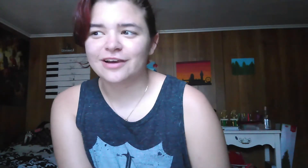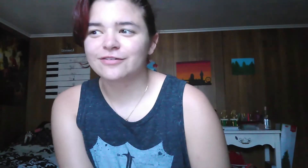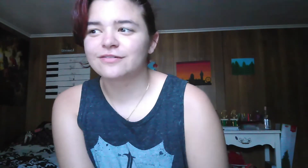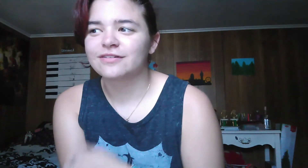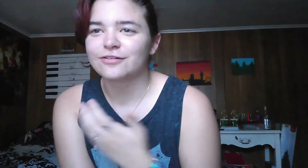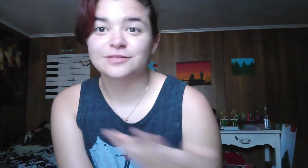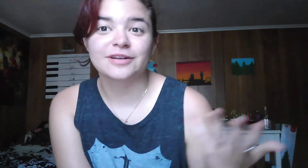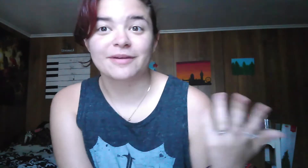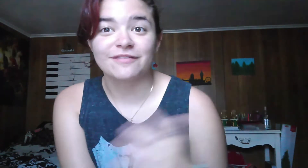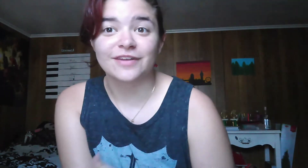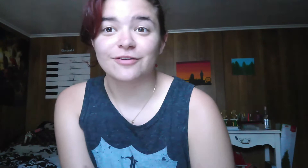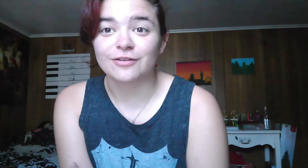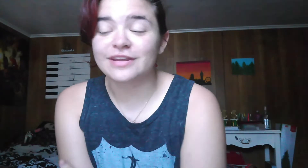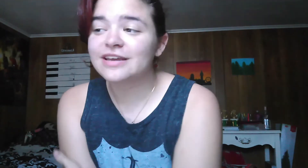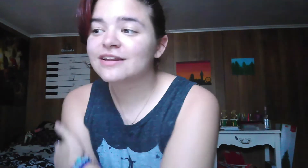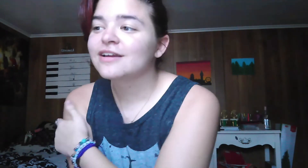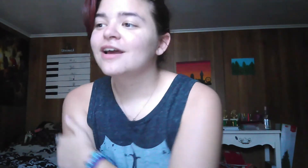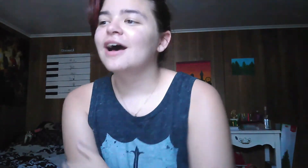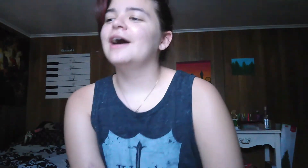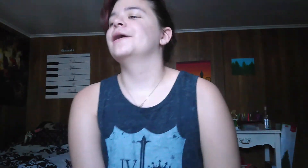down or speed up any video you need.